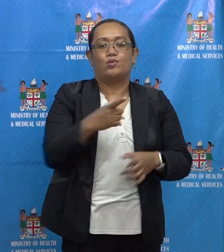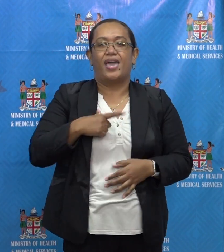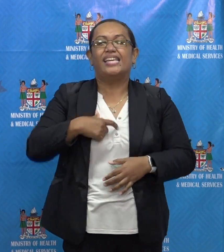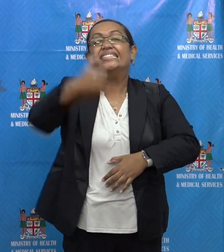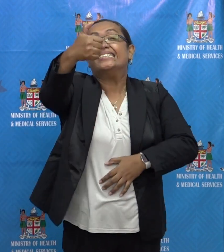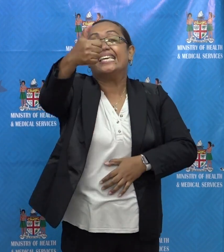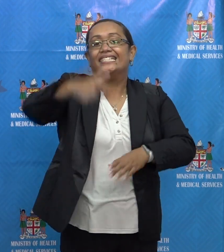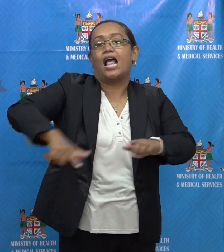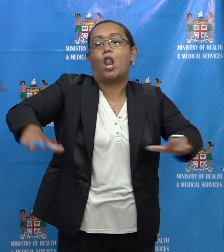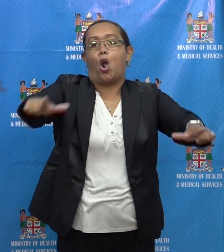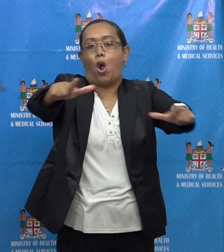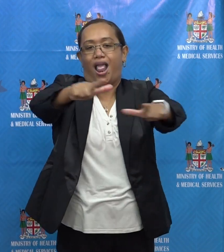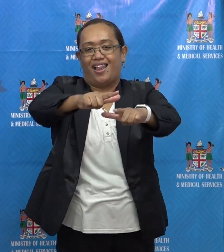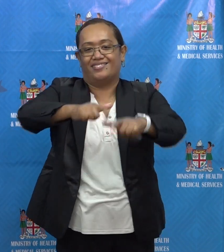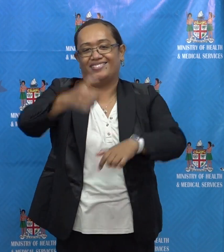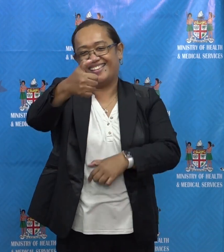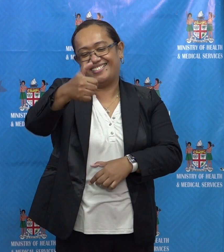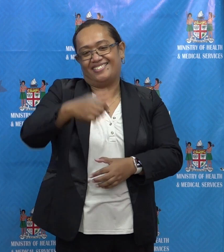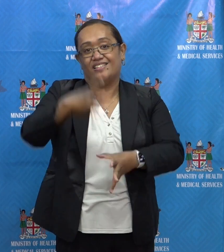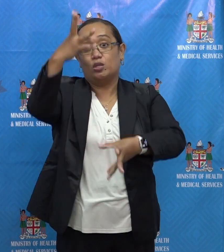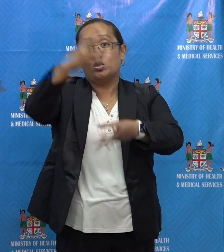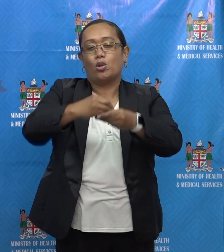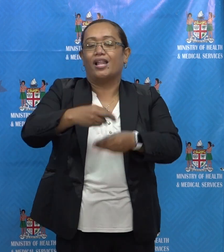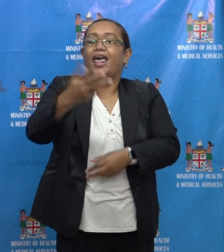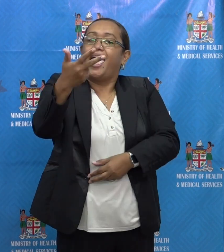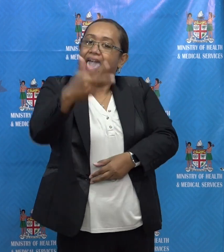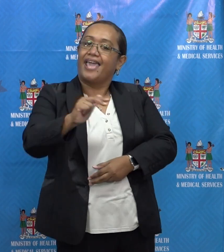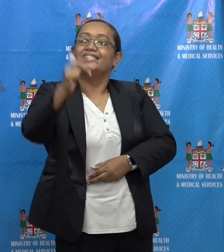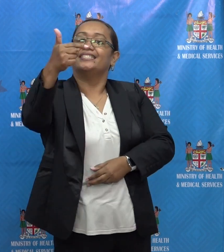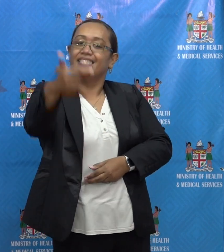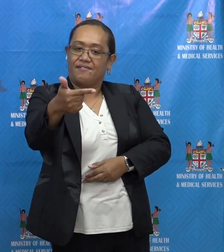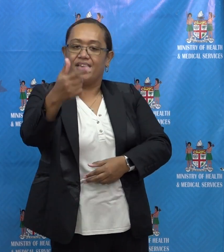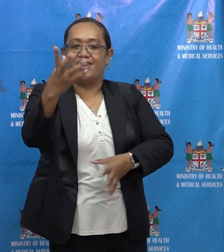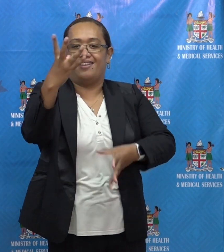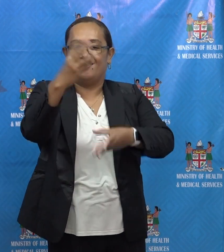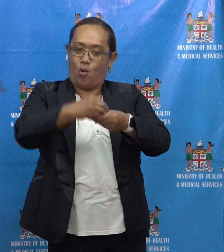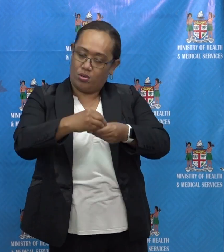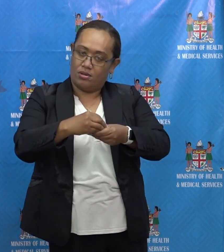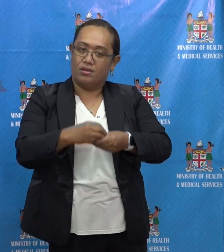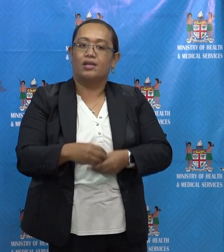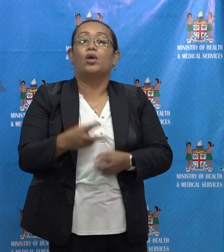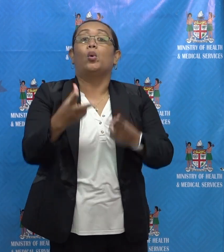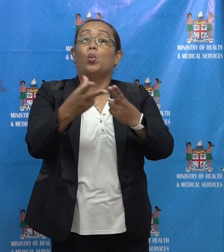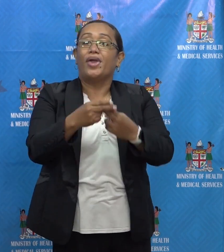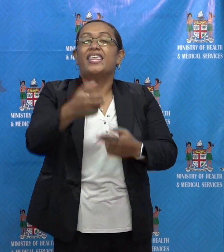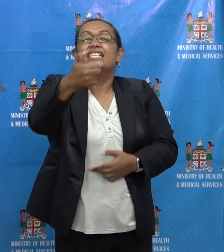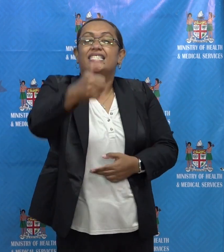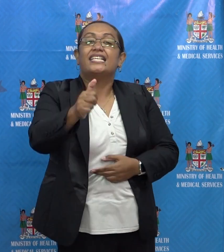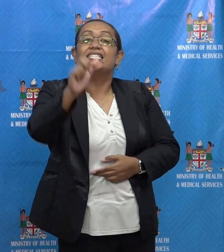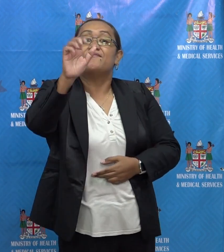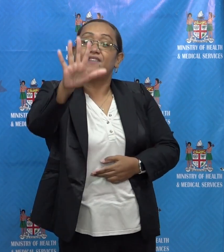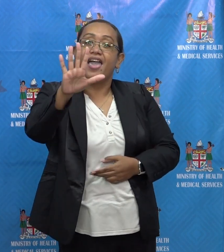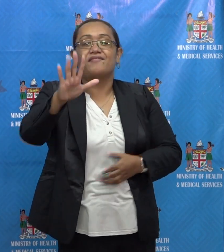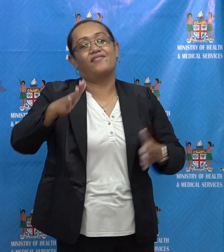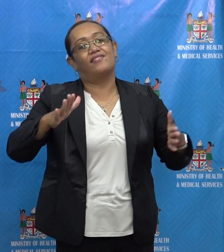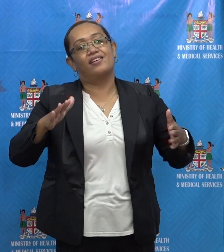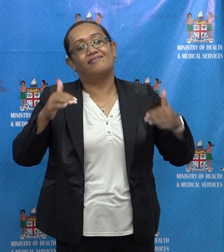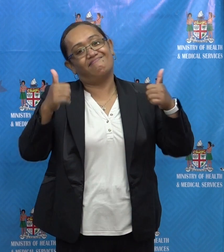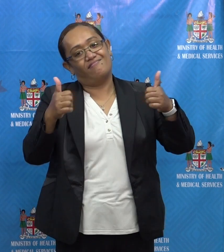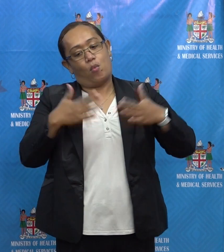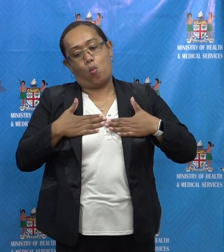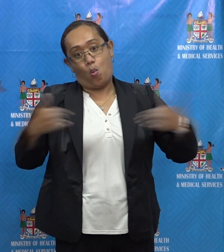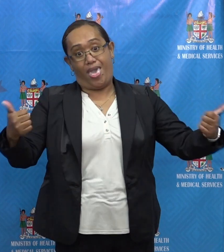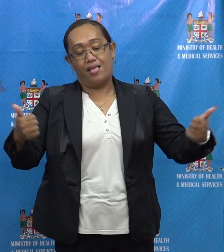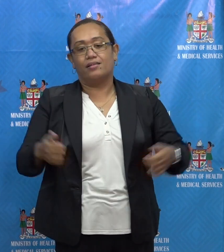cases. So now Fiji has had 87 cases in total, with 65 recoveries and 2 deaths since